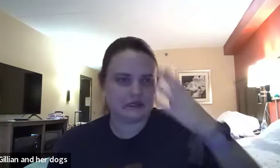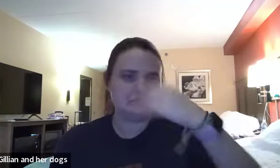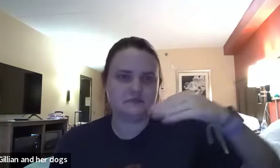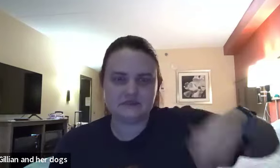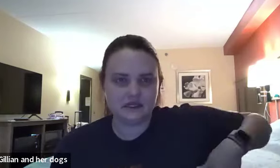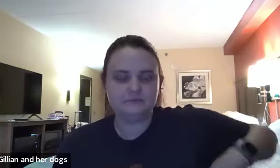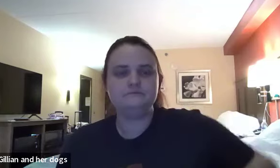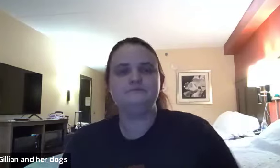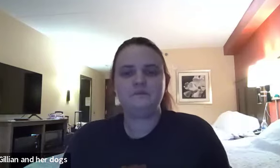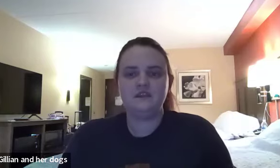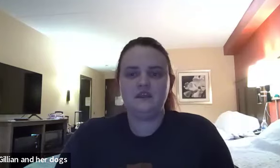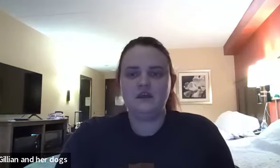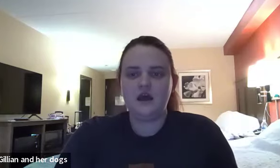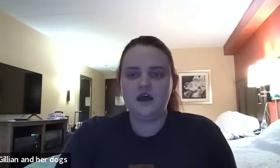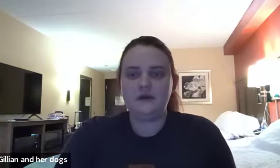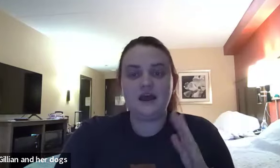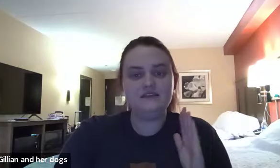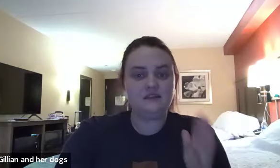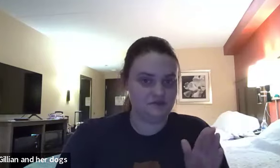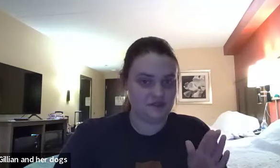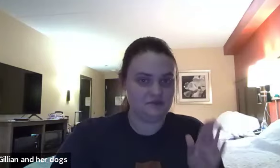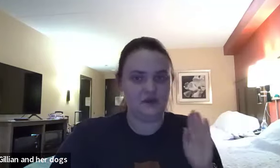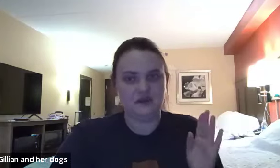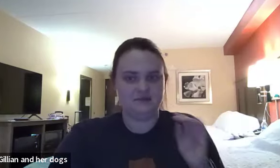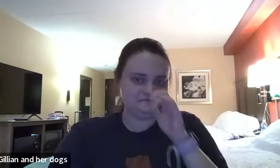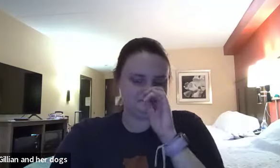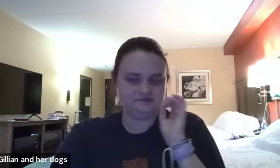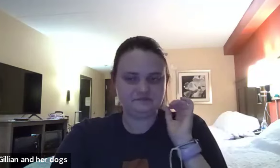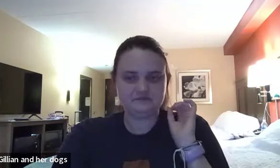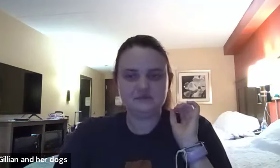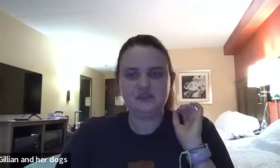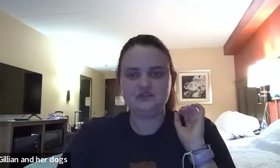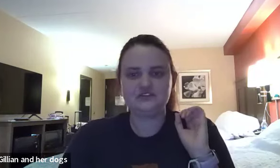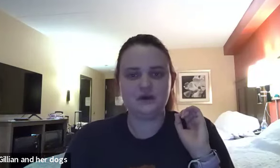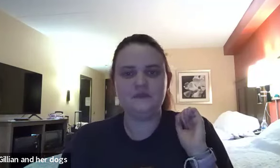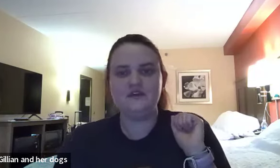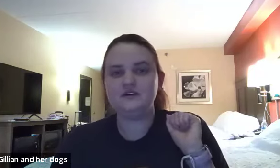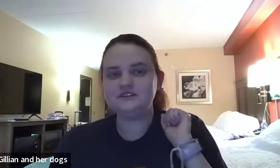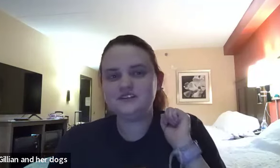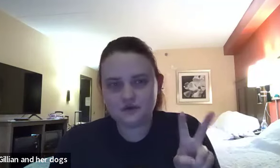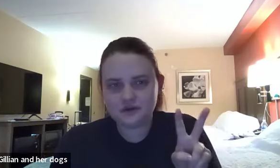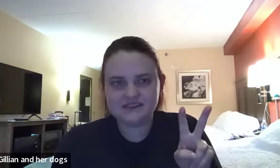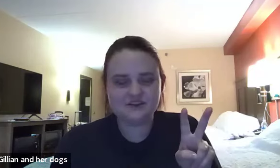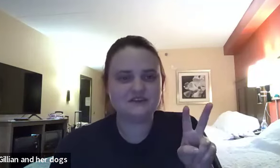I slept in late. I love you. Okay. So there are two ways to do